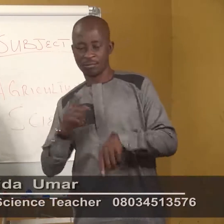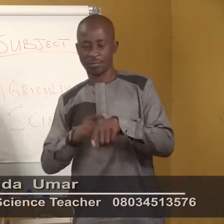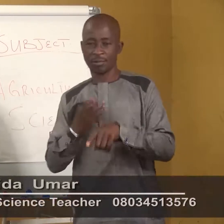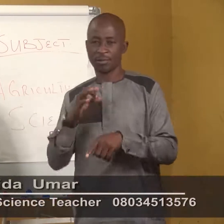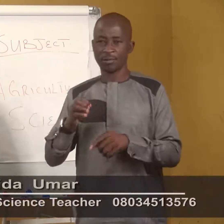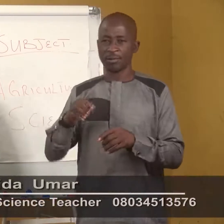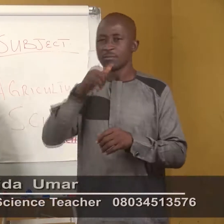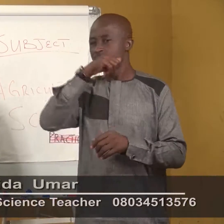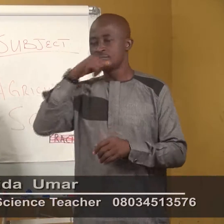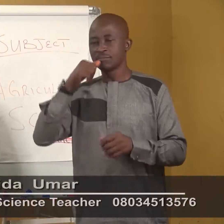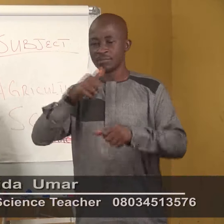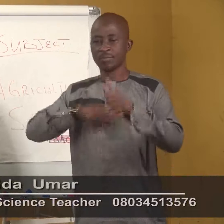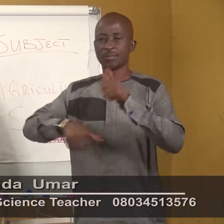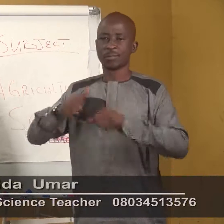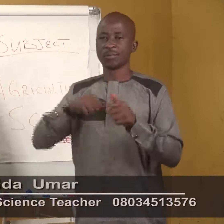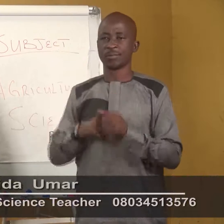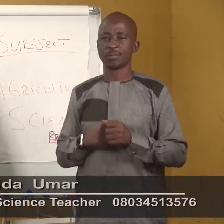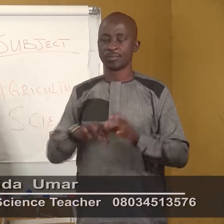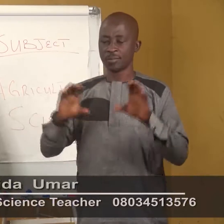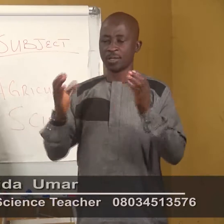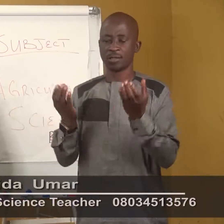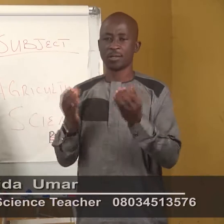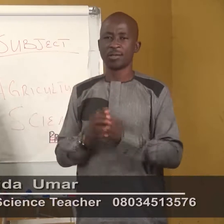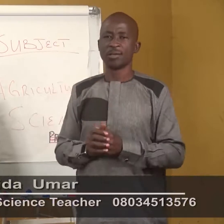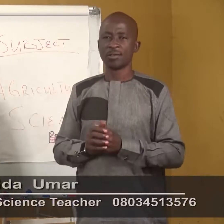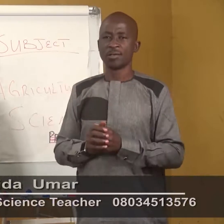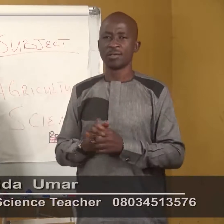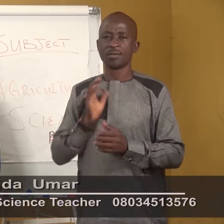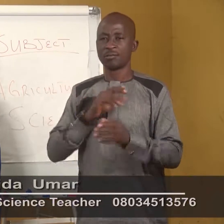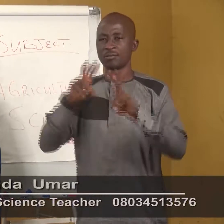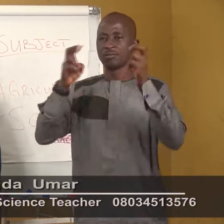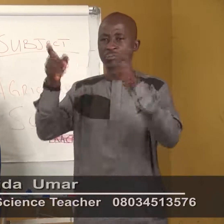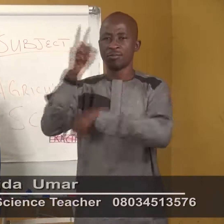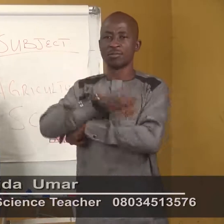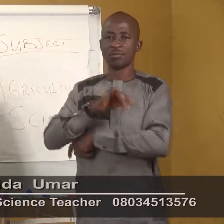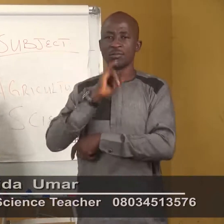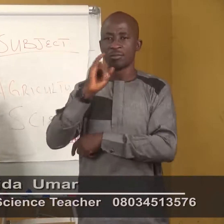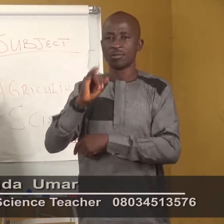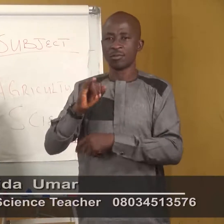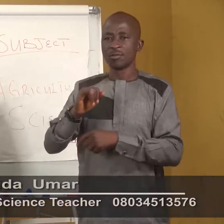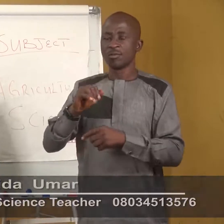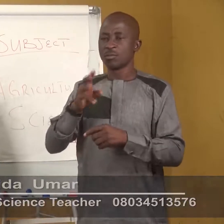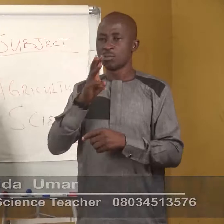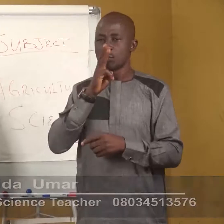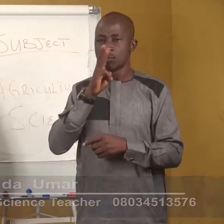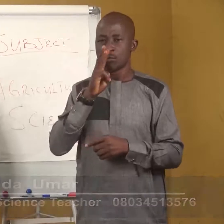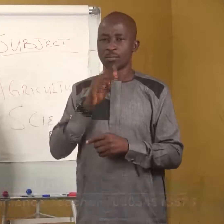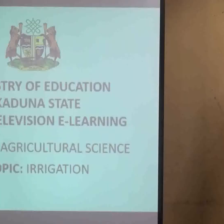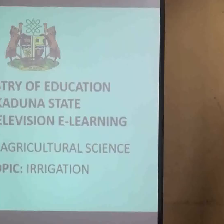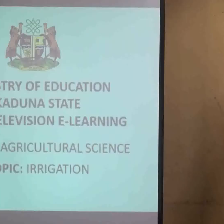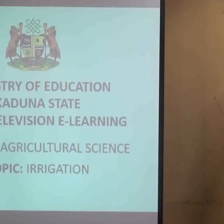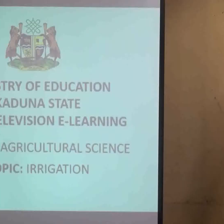of Agricultural Science class. Our topic for today is irrigation. My name